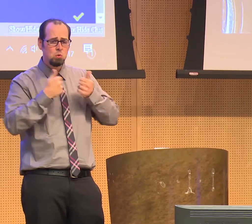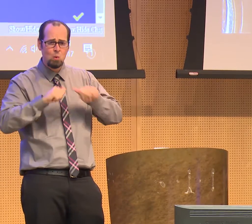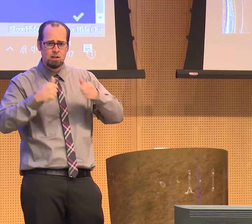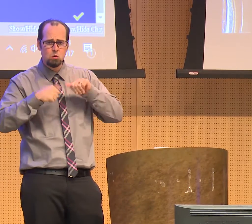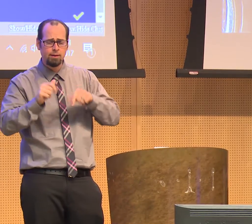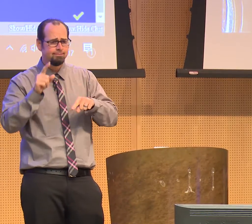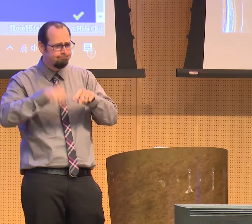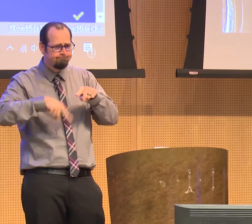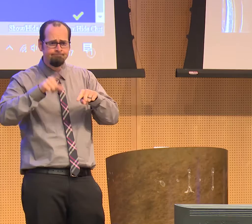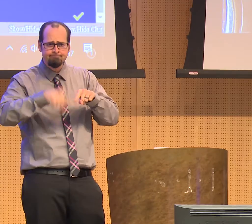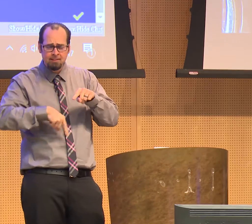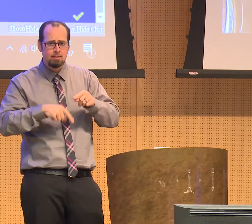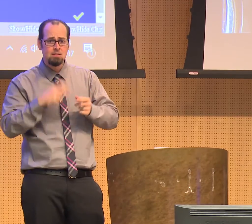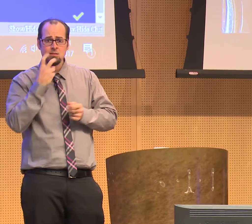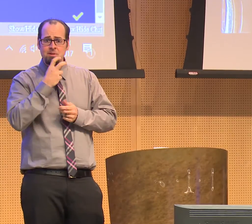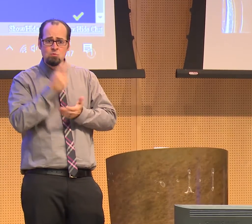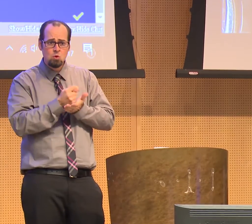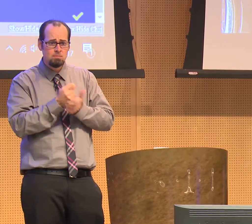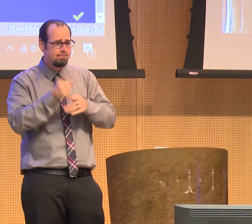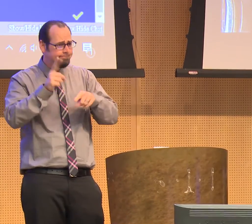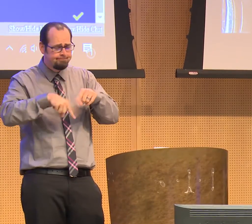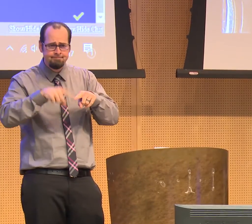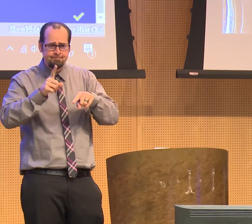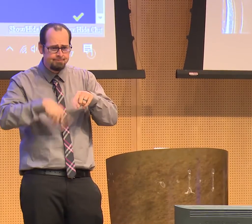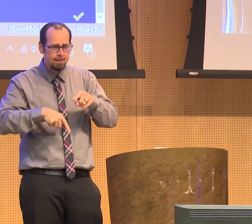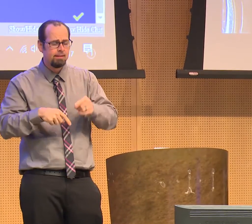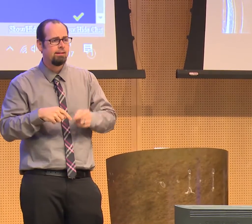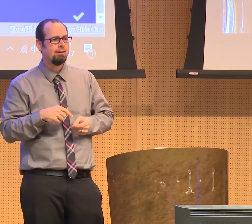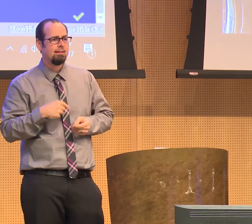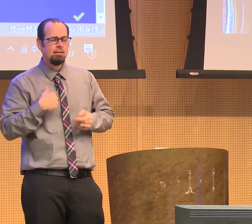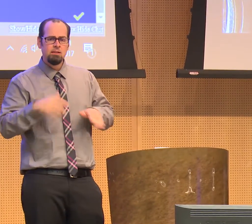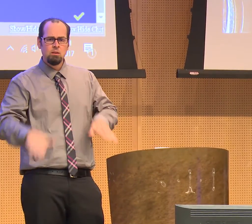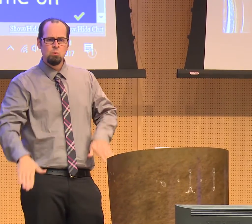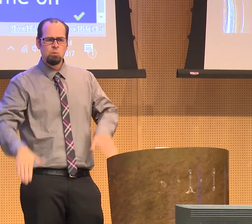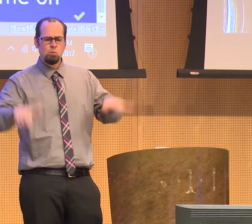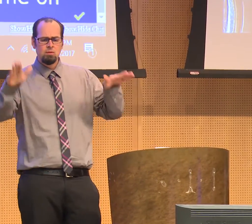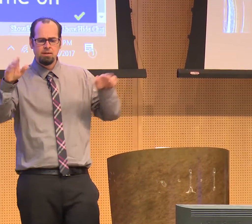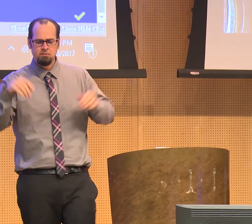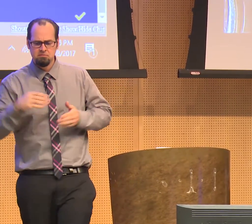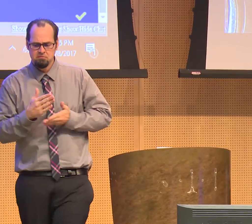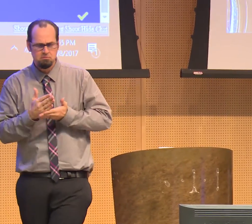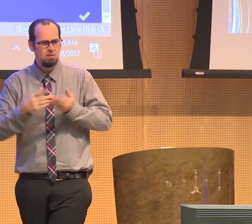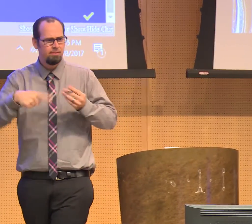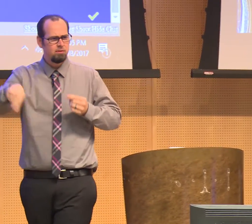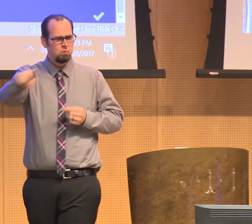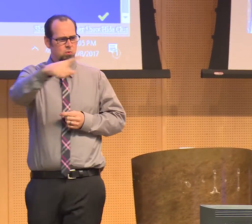my family tried to sign. They tried to have me in speech therapy.